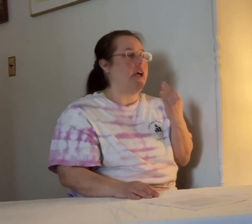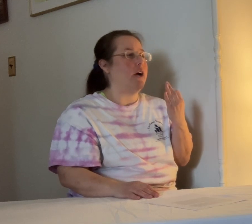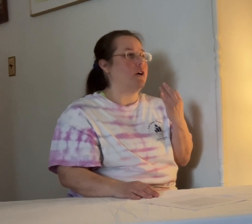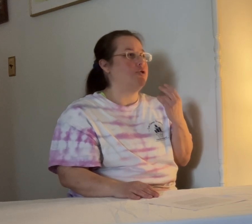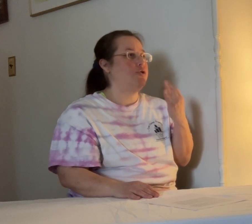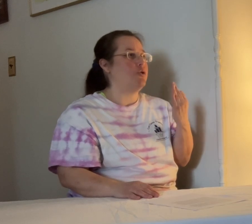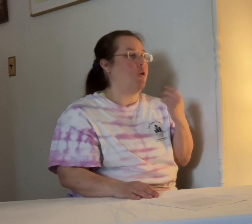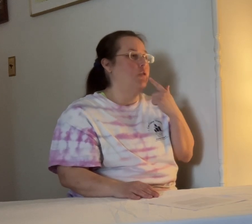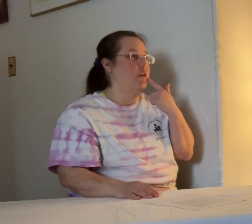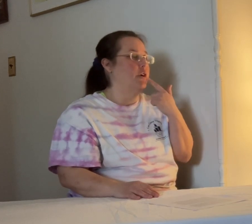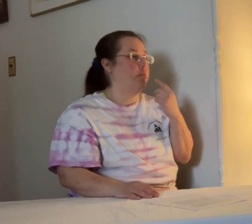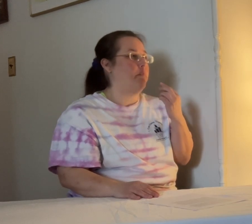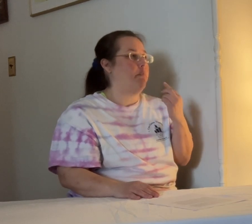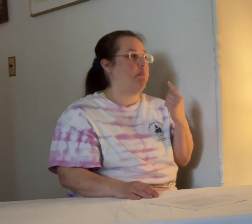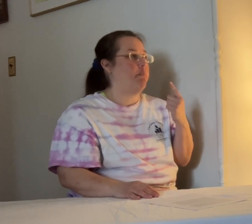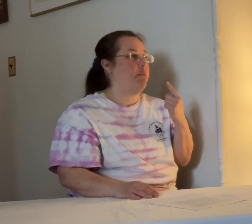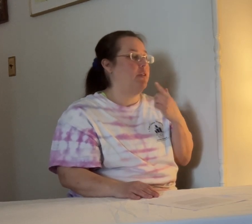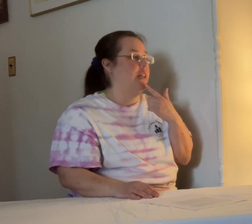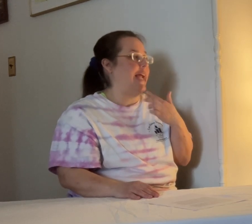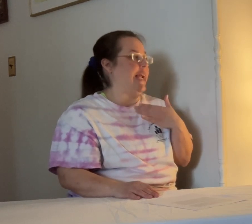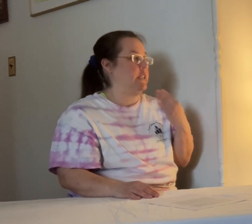there solar planes?